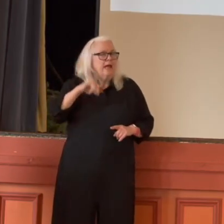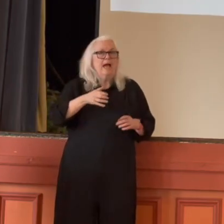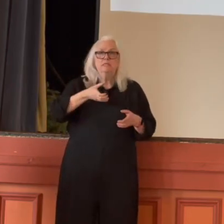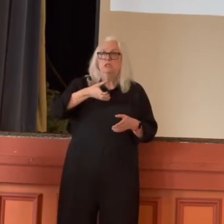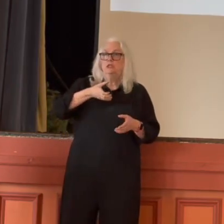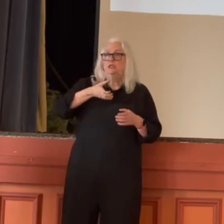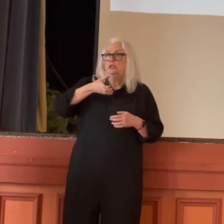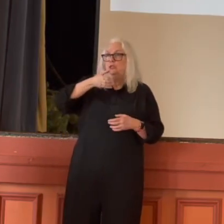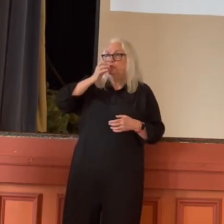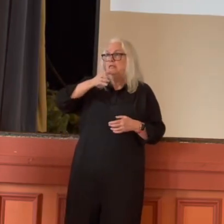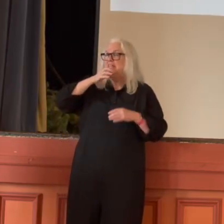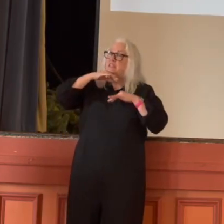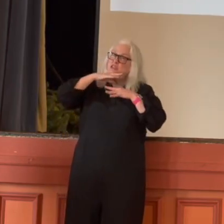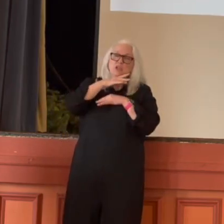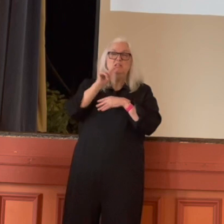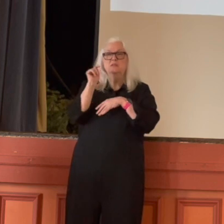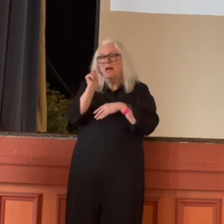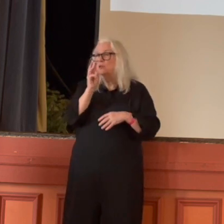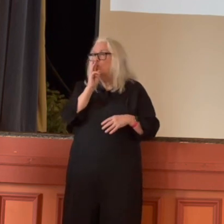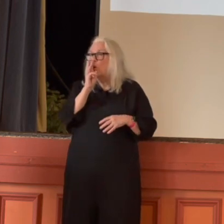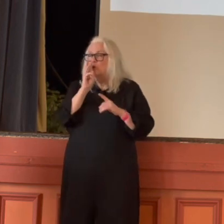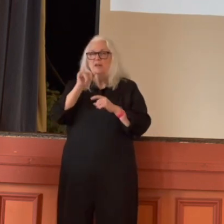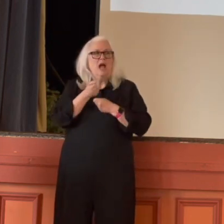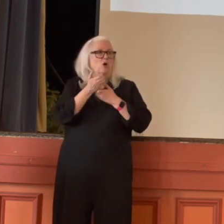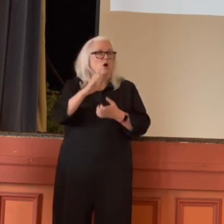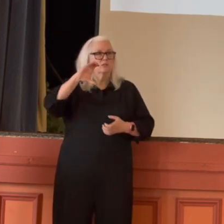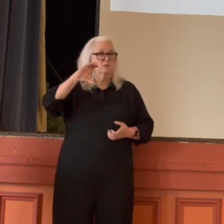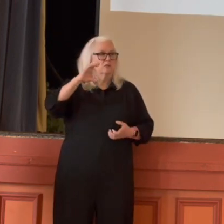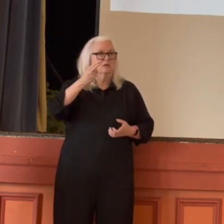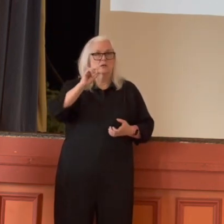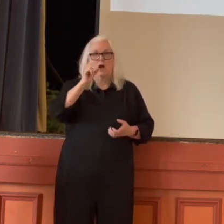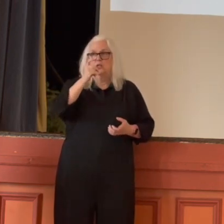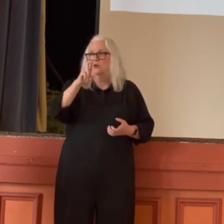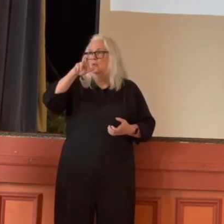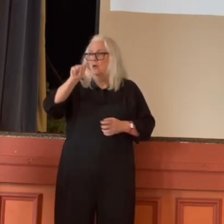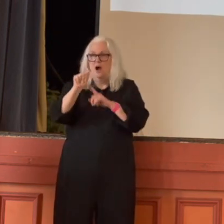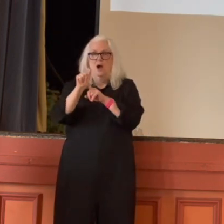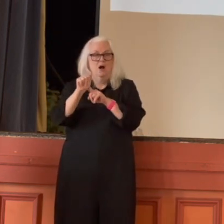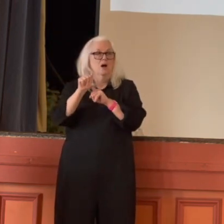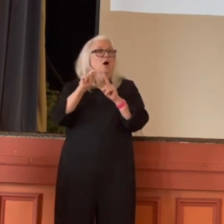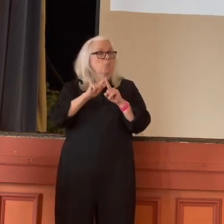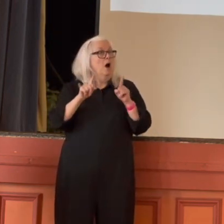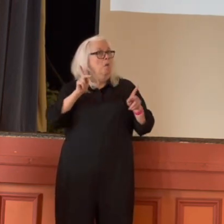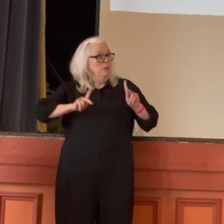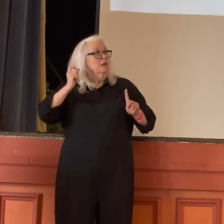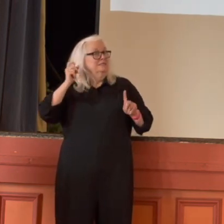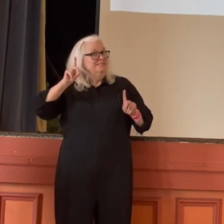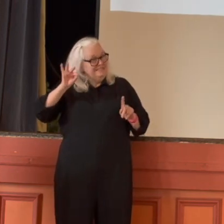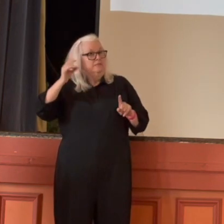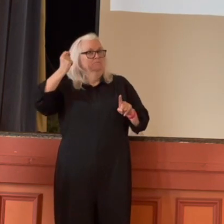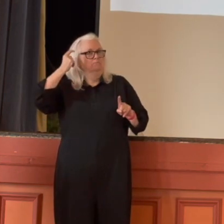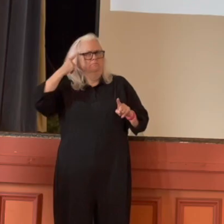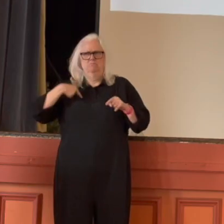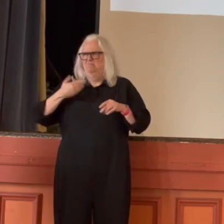was causing cholera, but it was understood that stinky areas where people were encountering